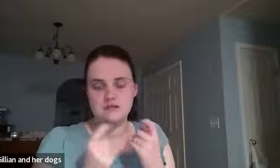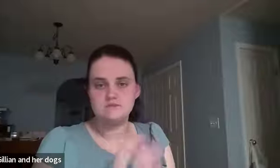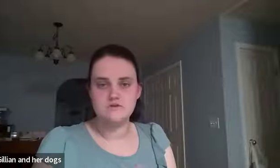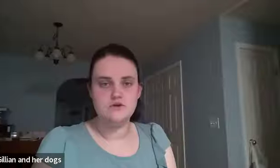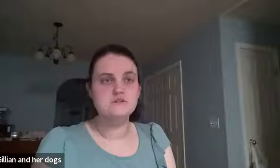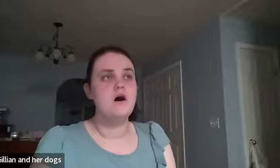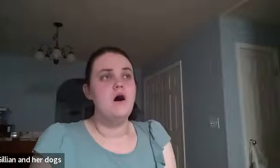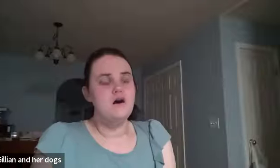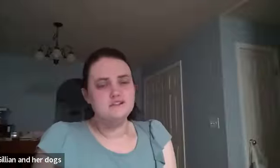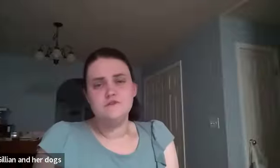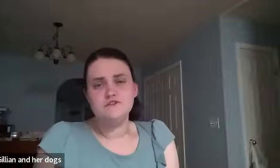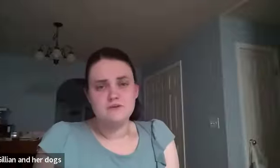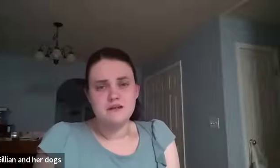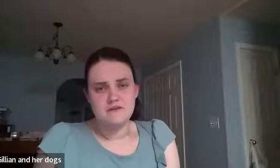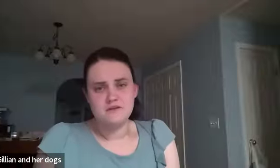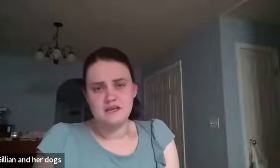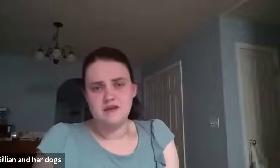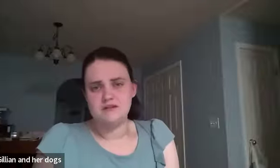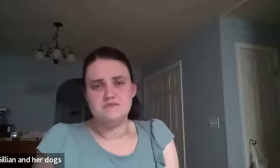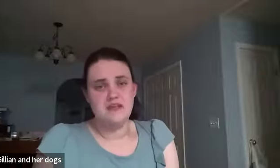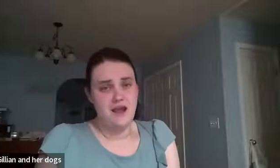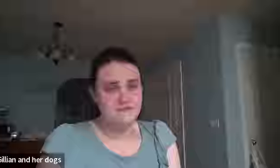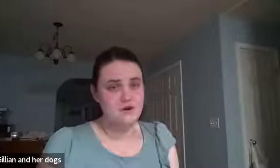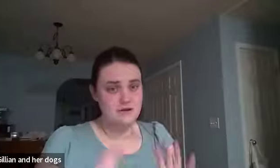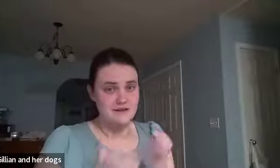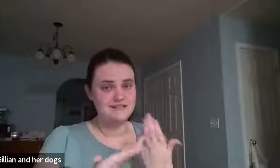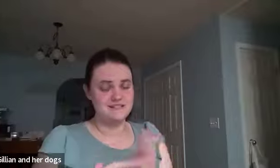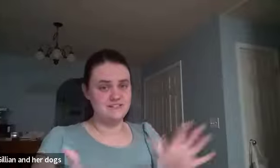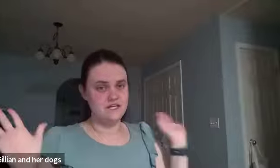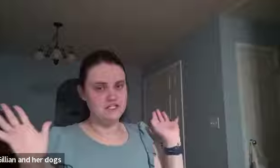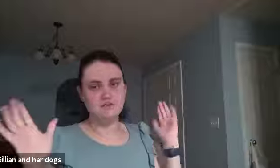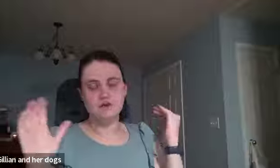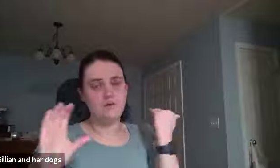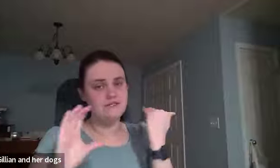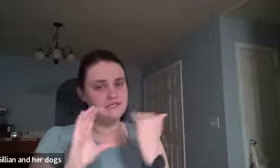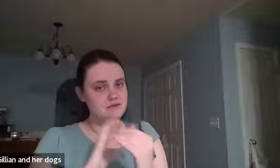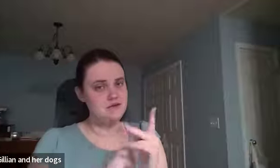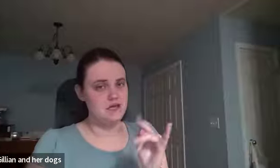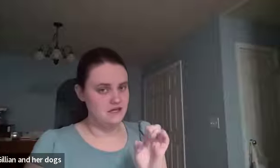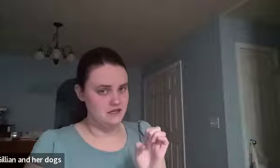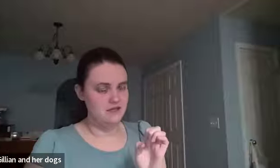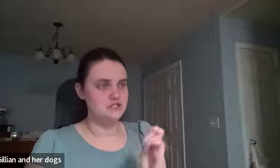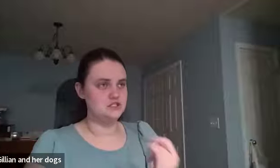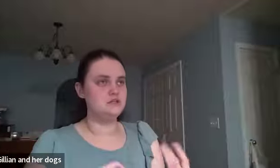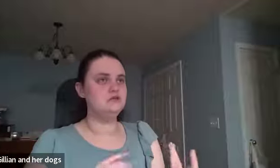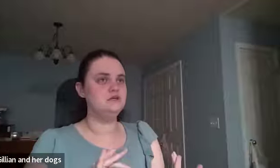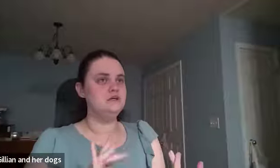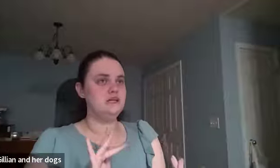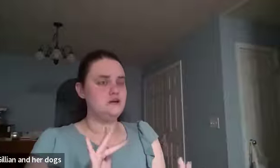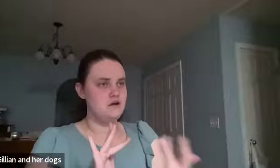ask them during those. Also, if you do end up ever thinking about something after our class does finish, you can always email Katie and she'll get in